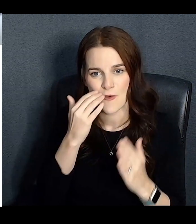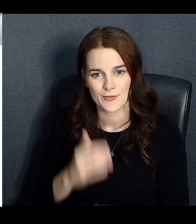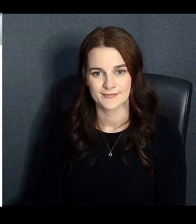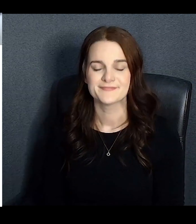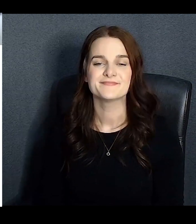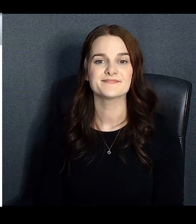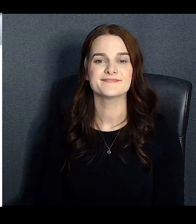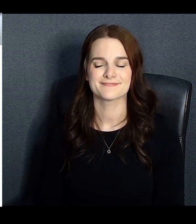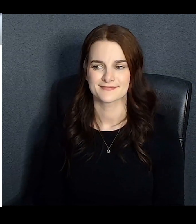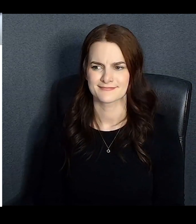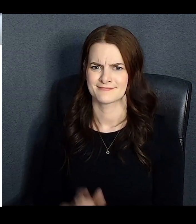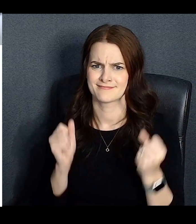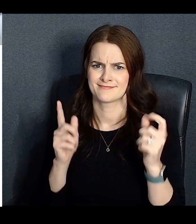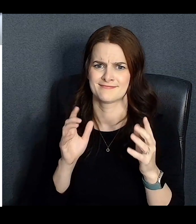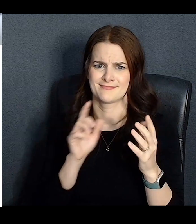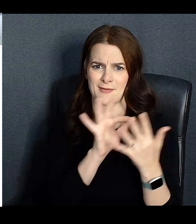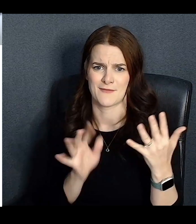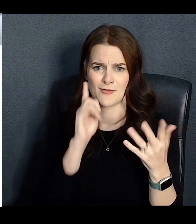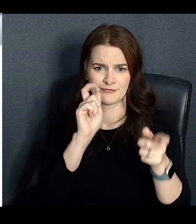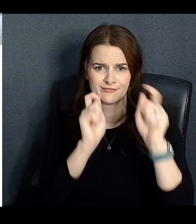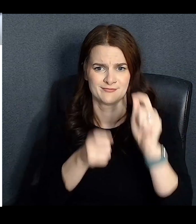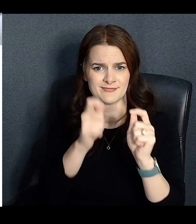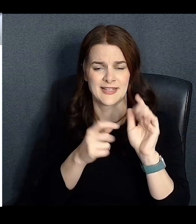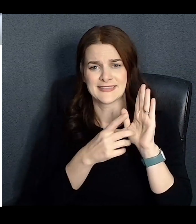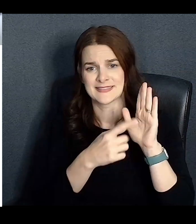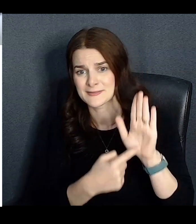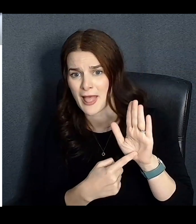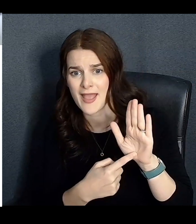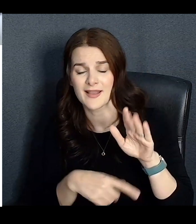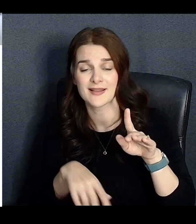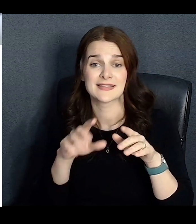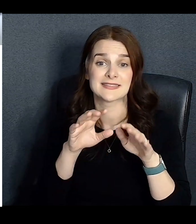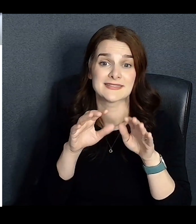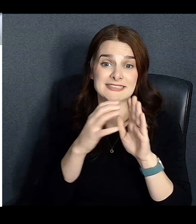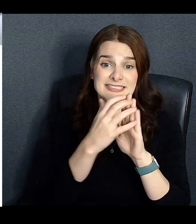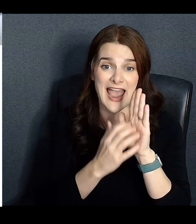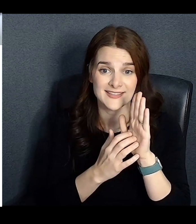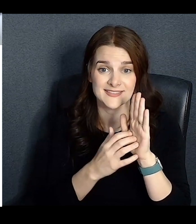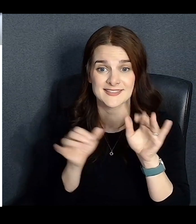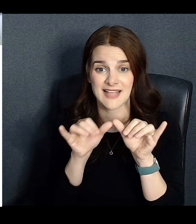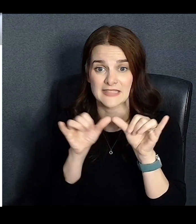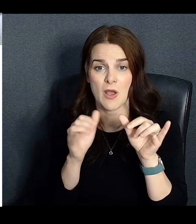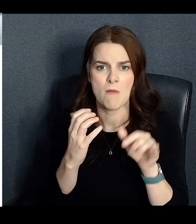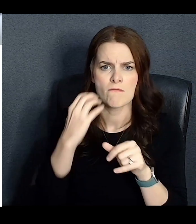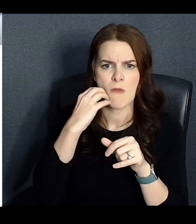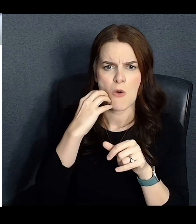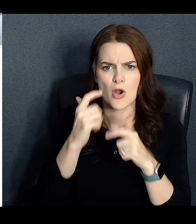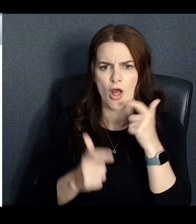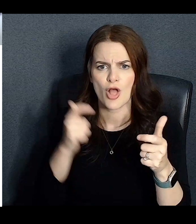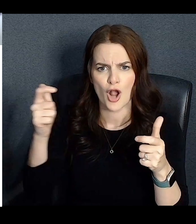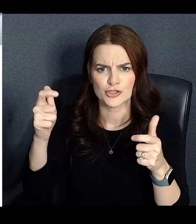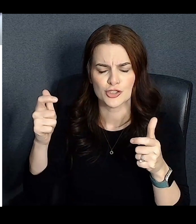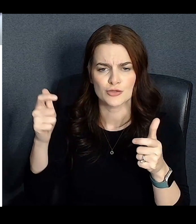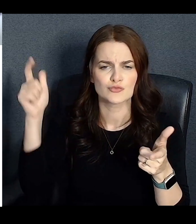there are many ways that you can kind of change the display and text size on your phone. You can make the text bold or